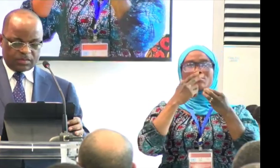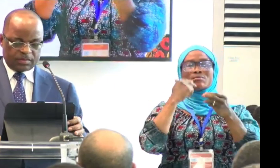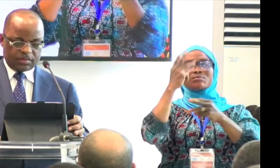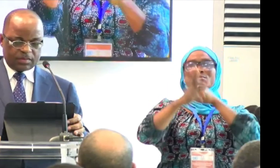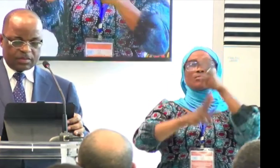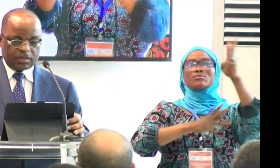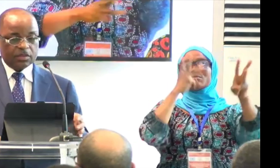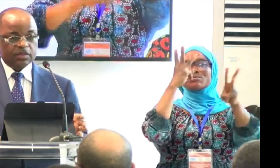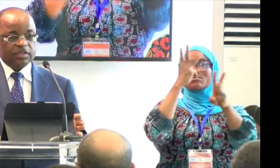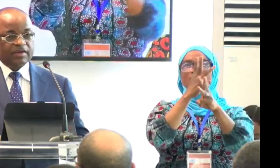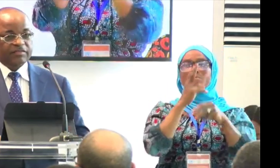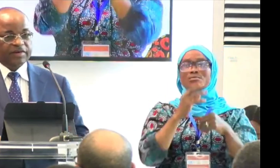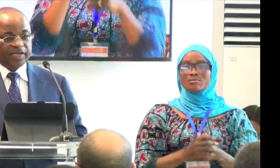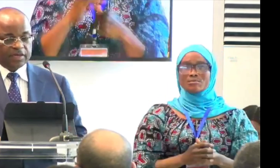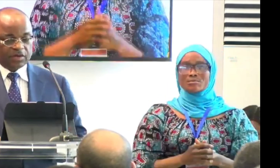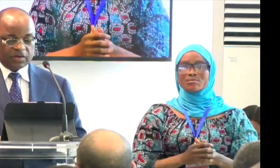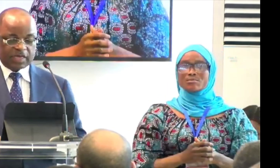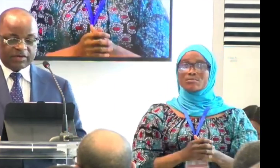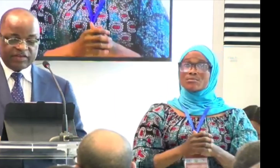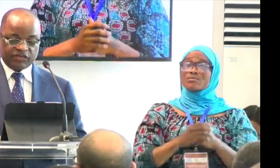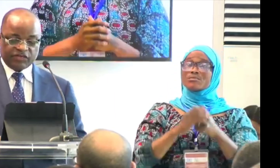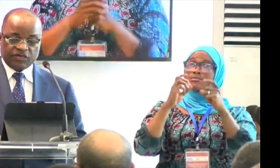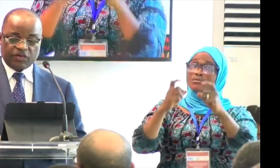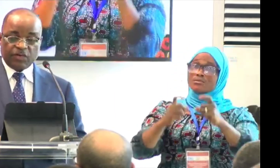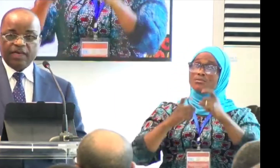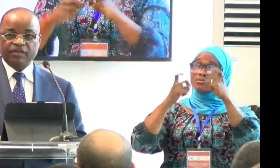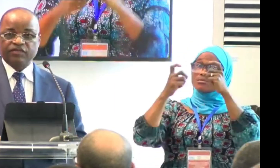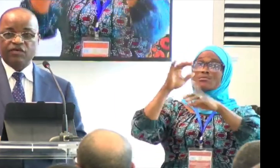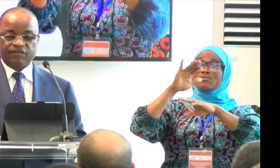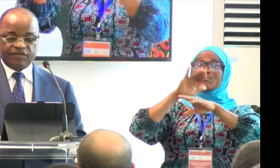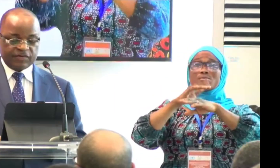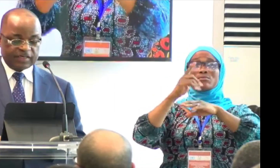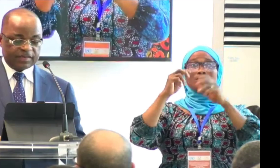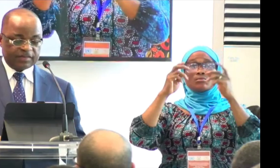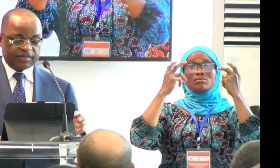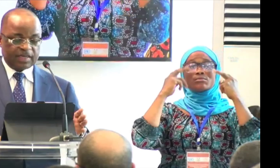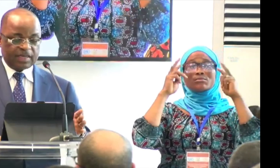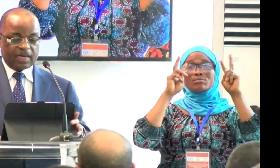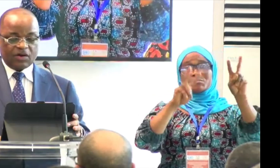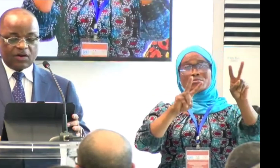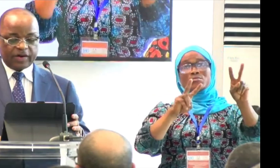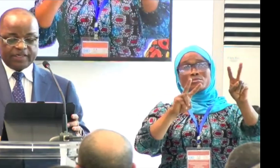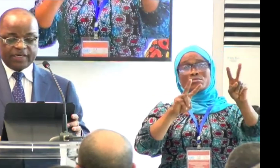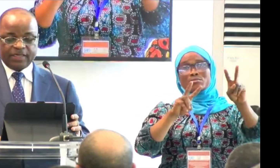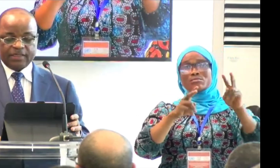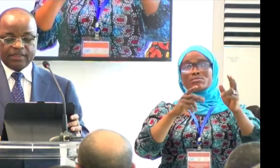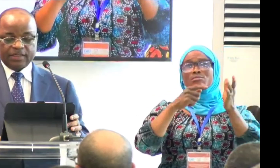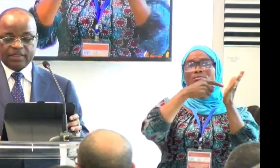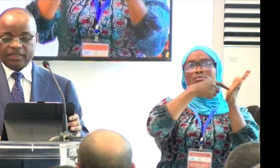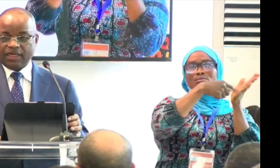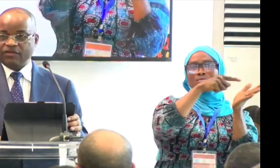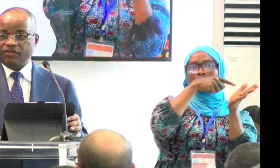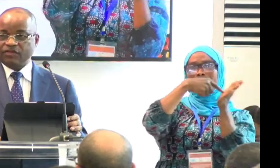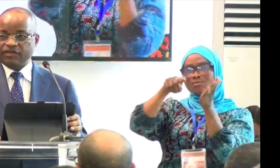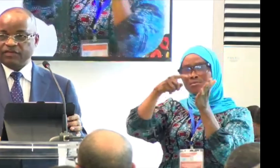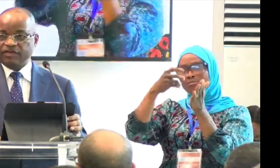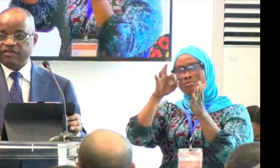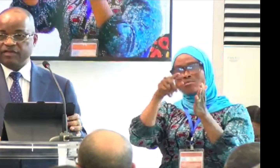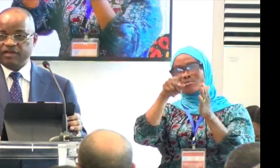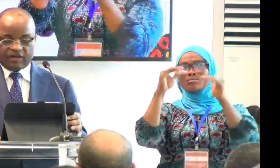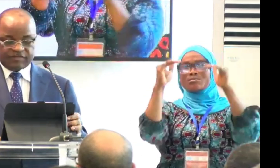world. Delivering on that vision requires confronting and correcting the